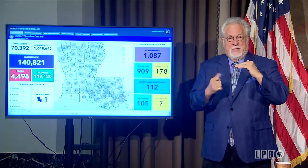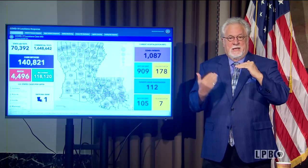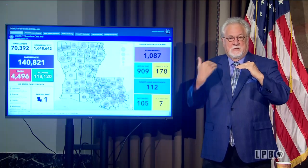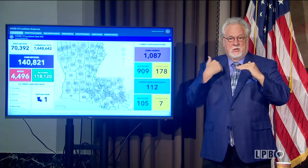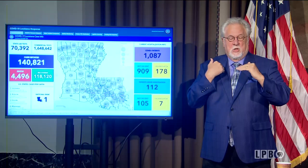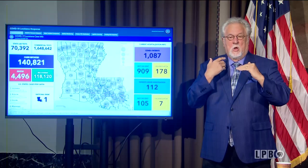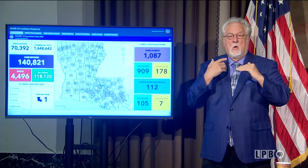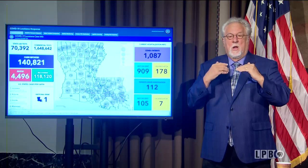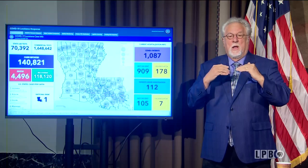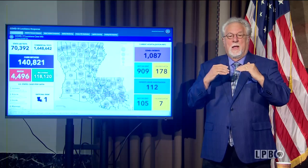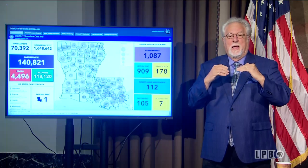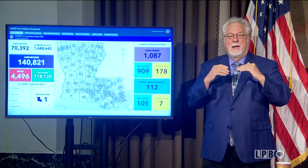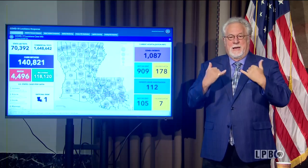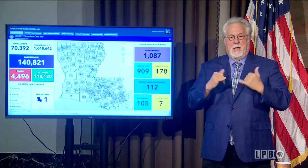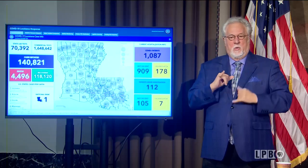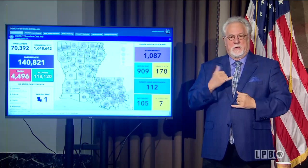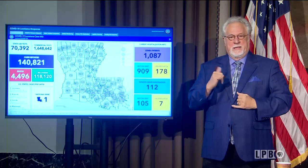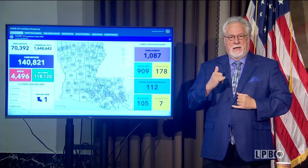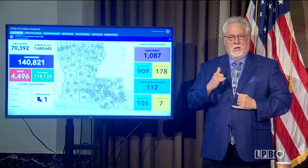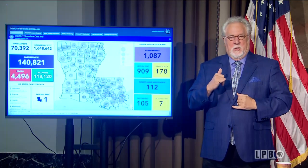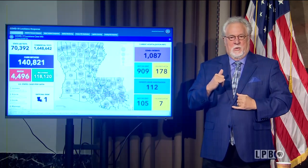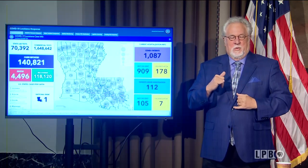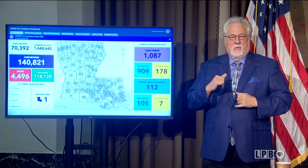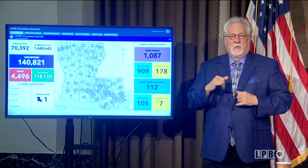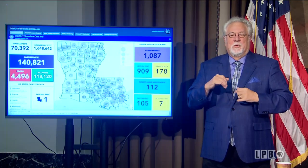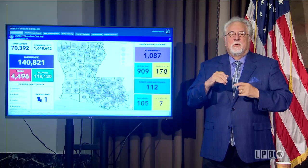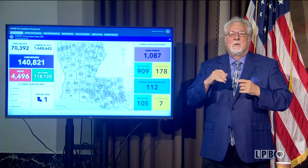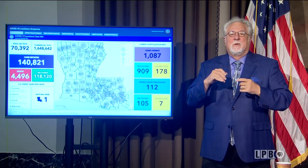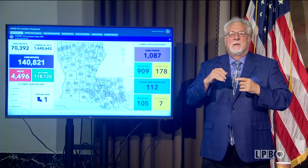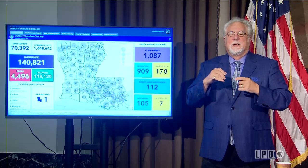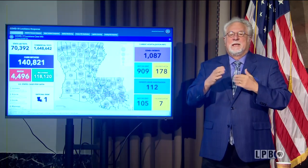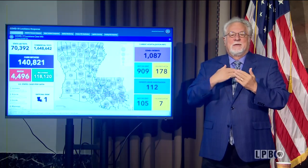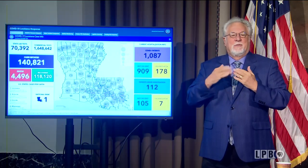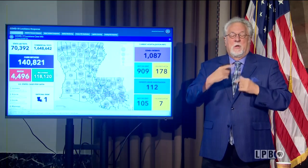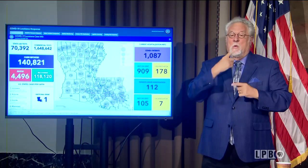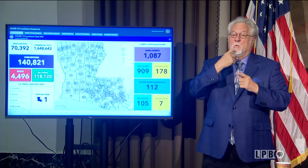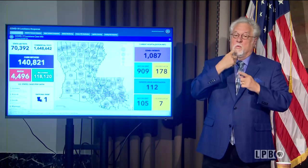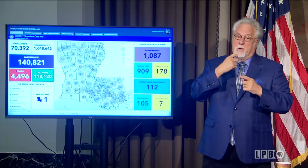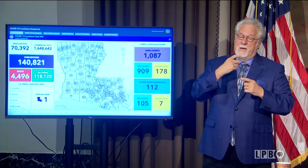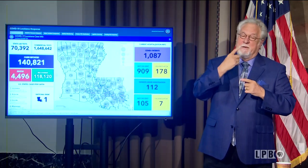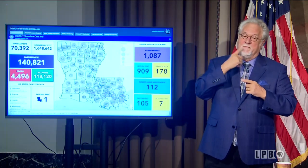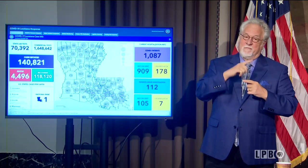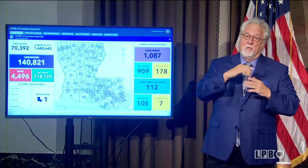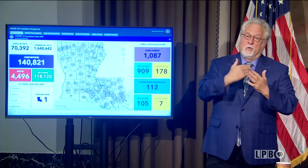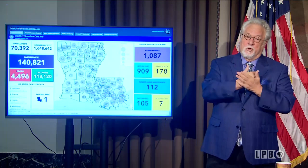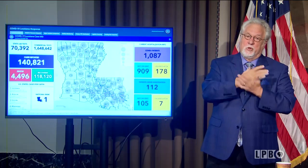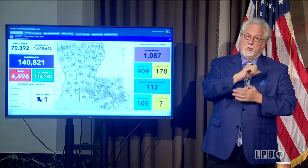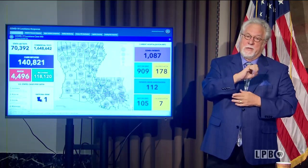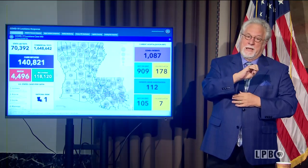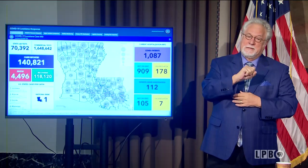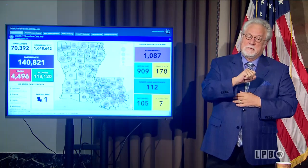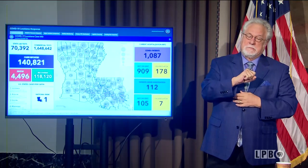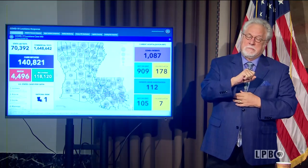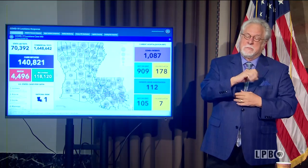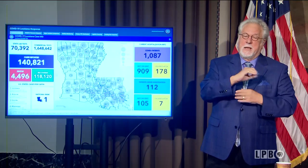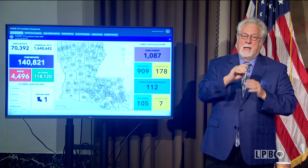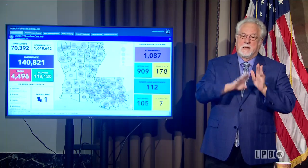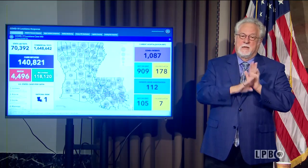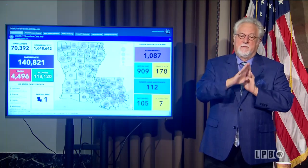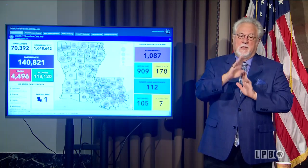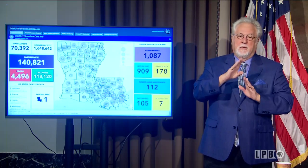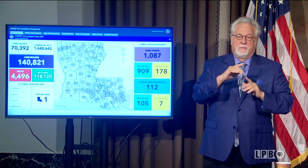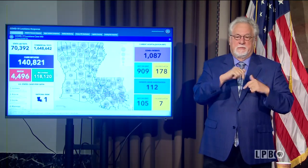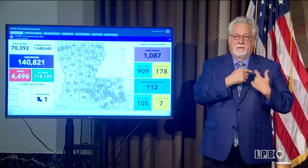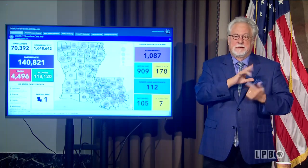and moved into the yellow status for positivity, even though we remain in the red status for new cases developing over the